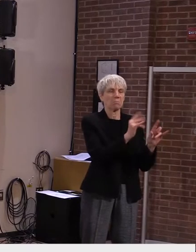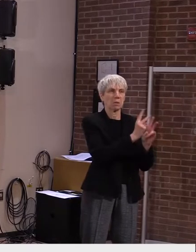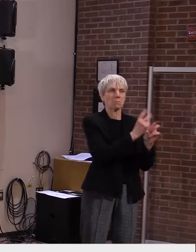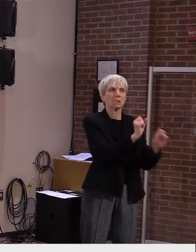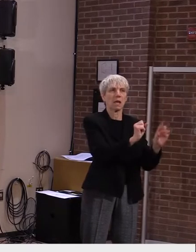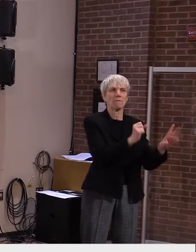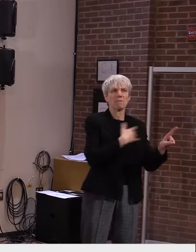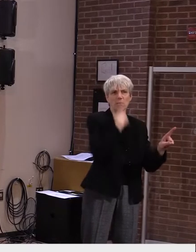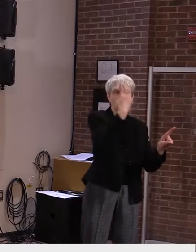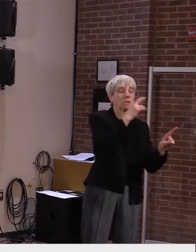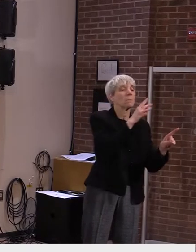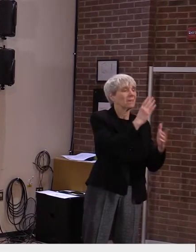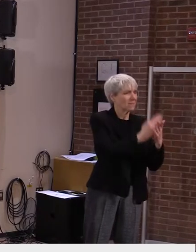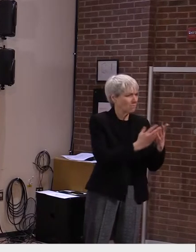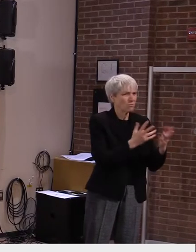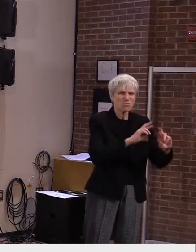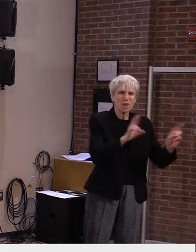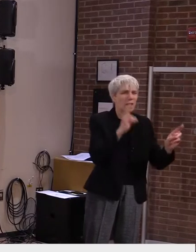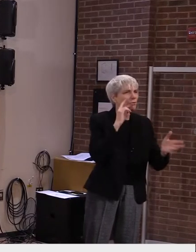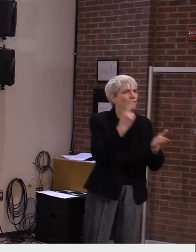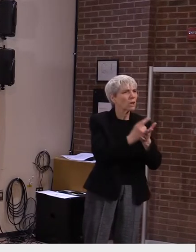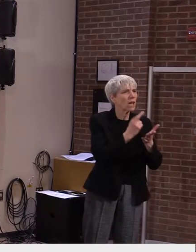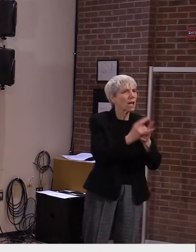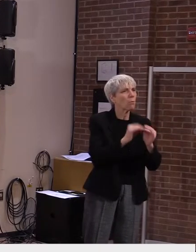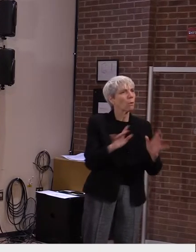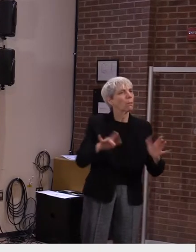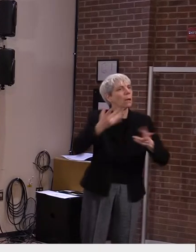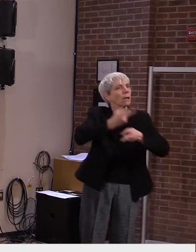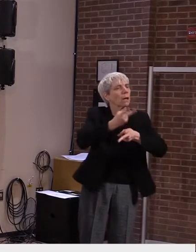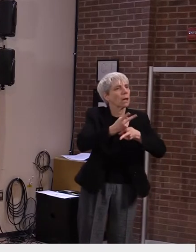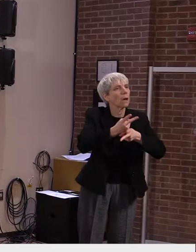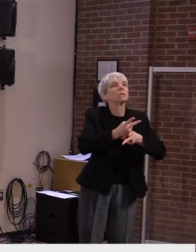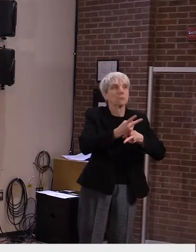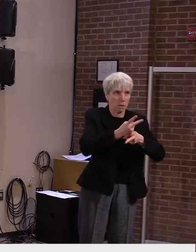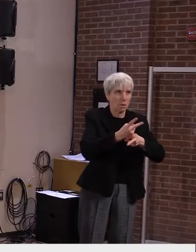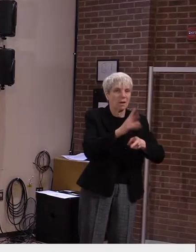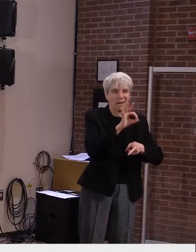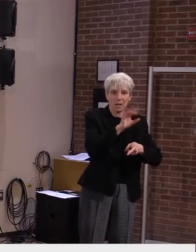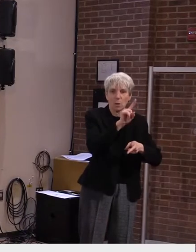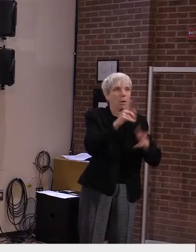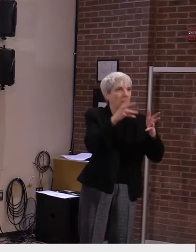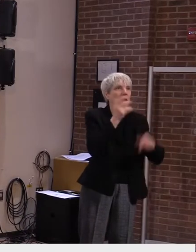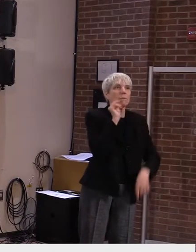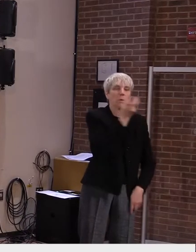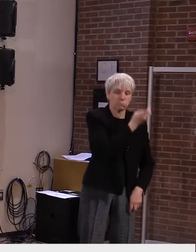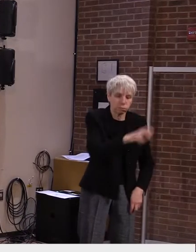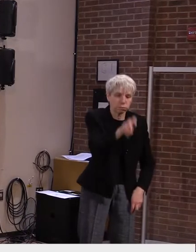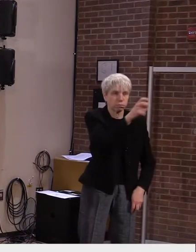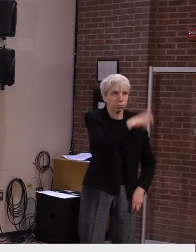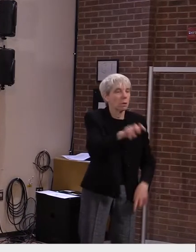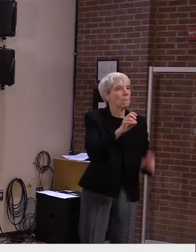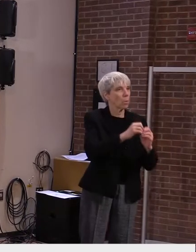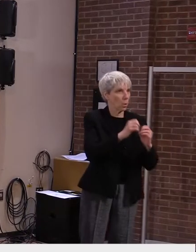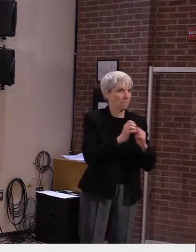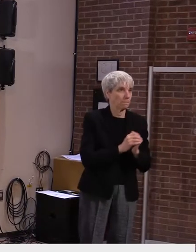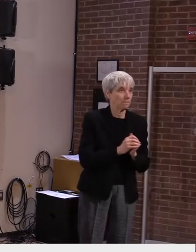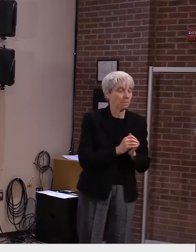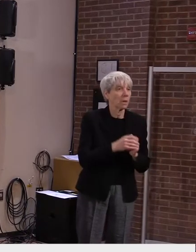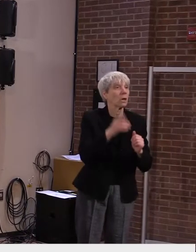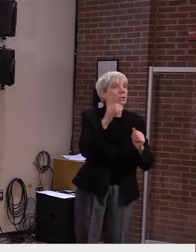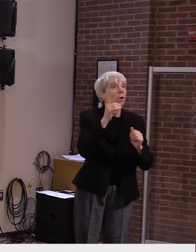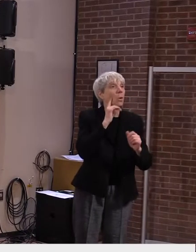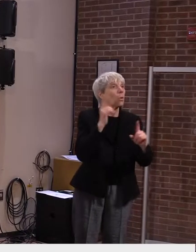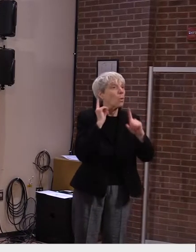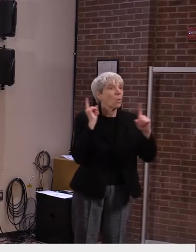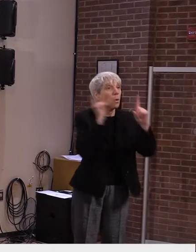in play here, but a lot of them can be, and that's what we're doing. So one, the strategy is to decamp as